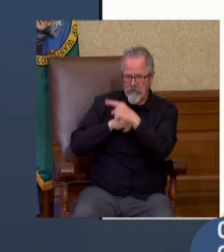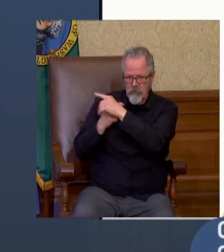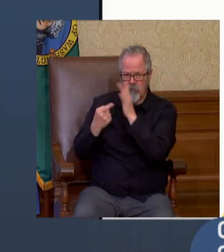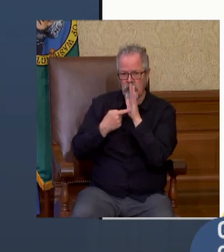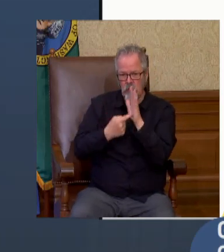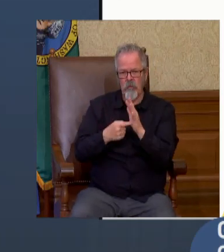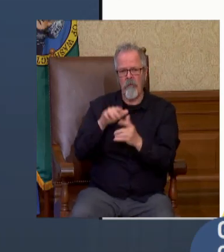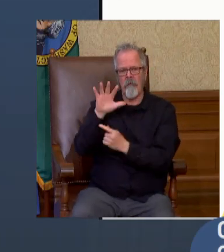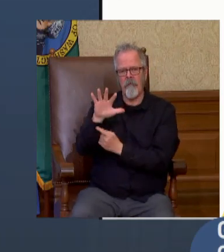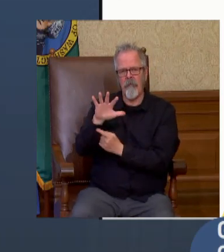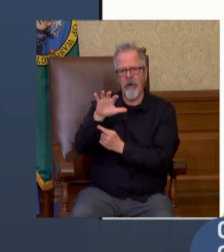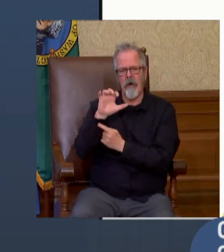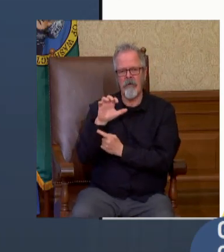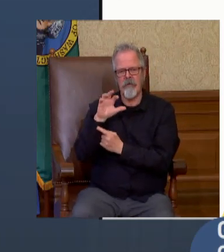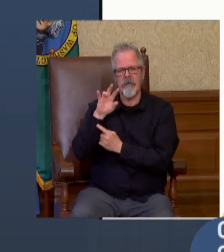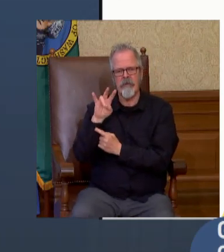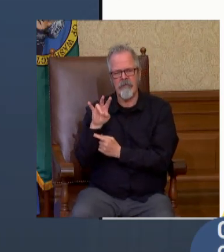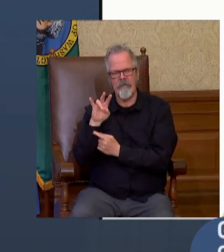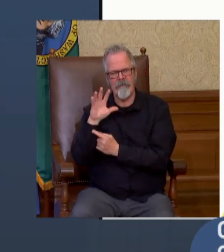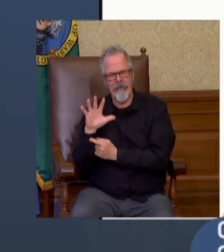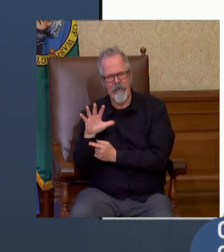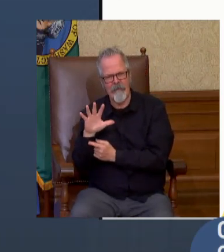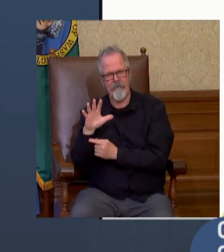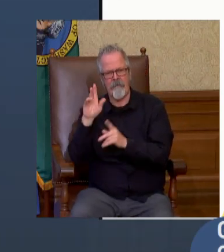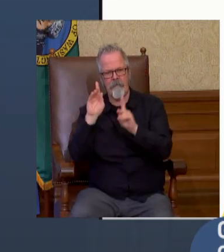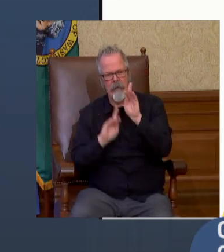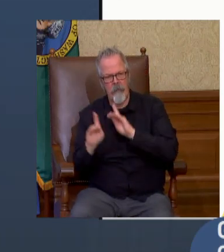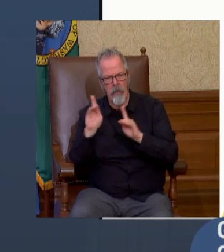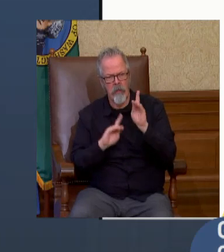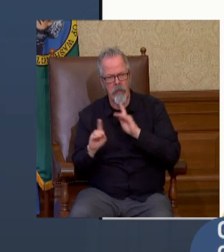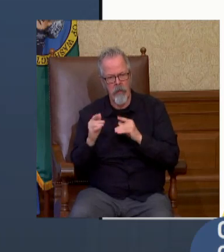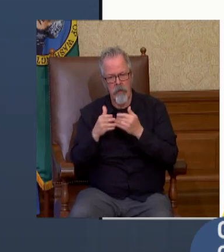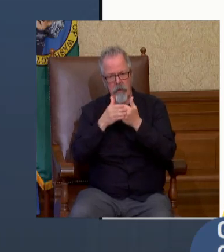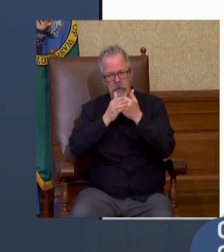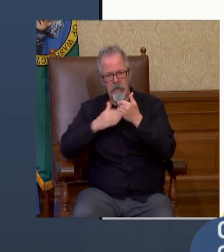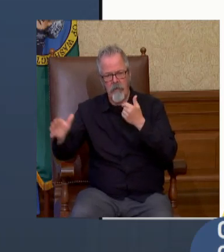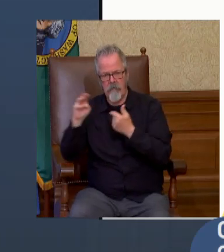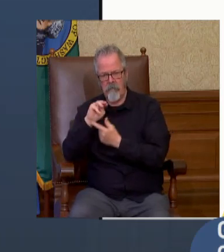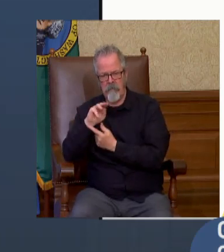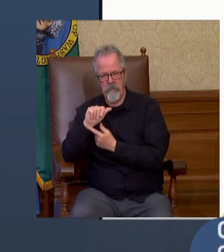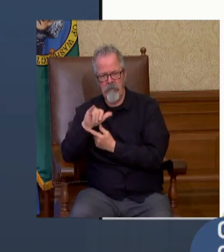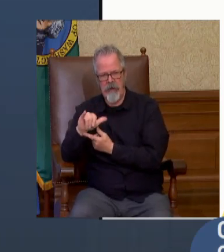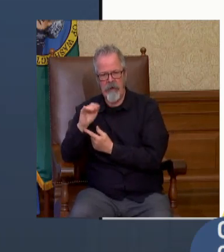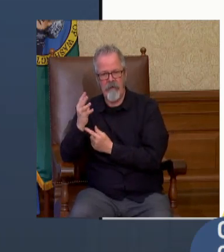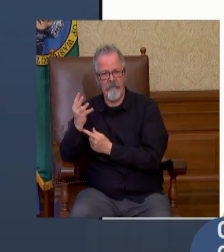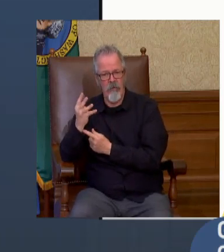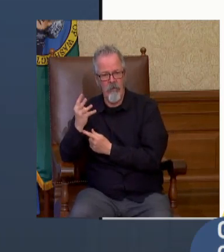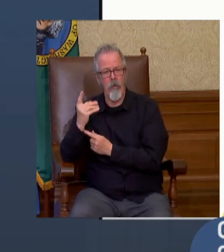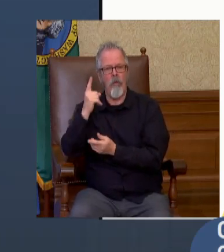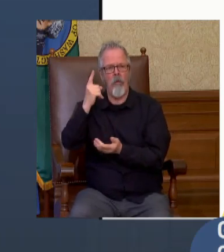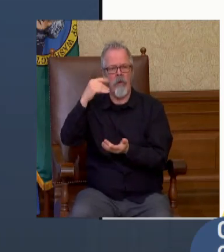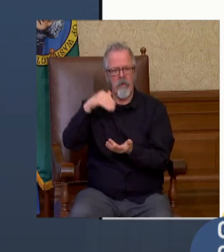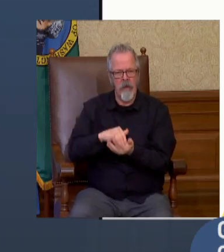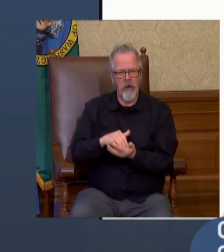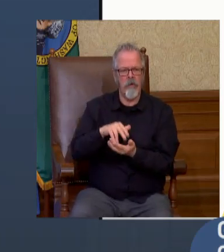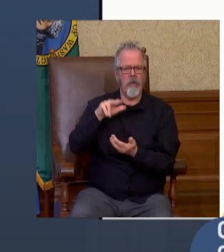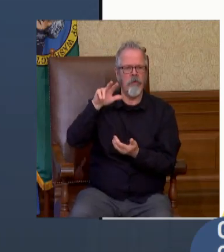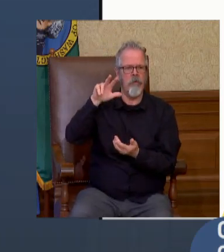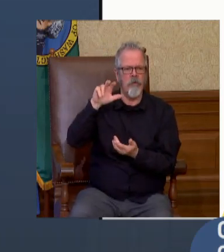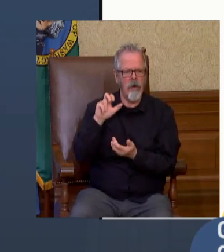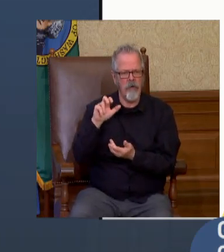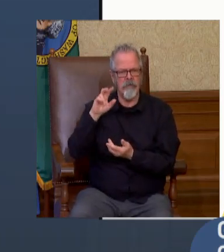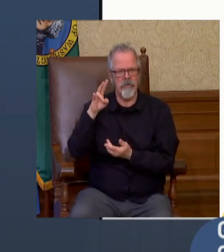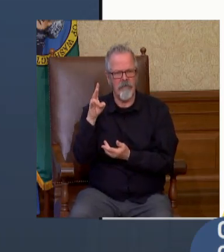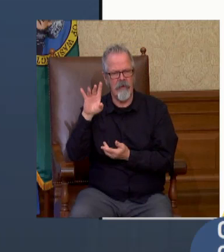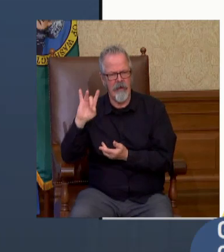by May 4th it'll be 1,378, and by May 11th we're shooting for 1,500 people. We're standing these people